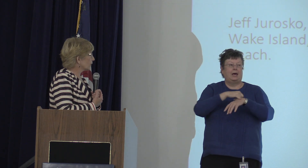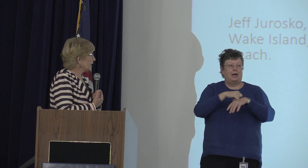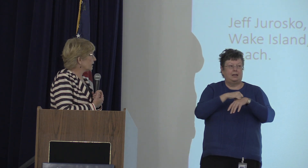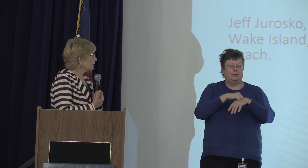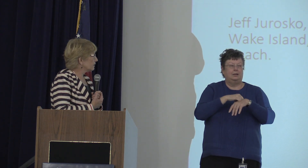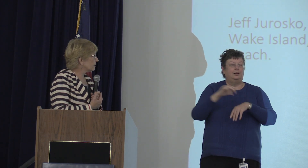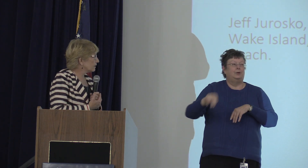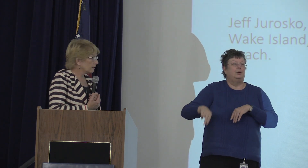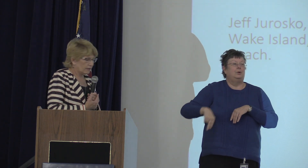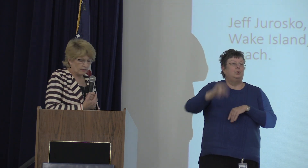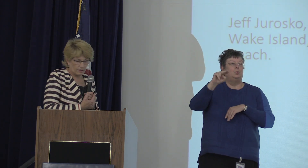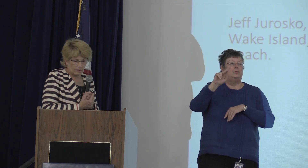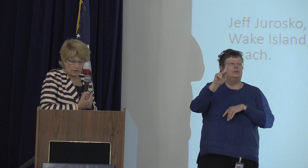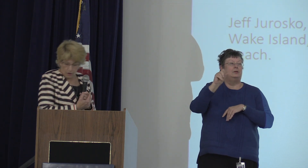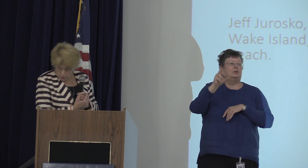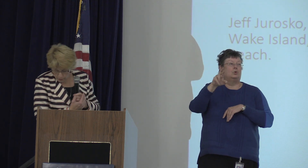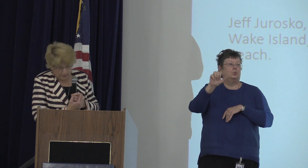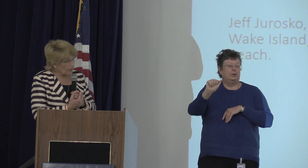North Korea,